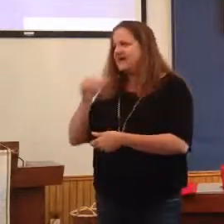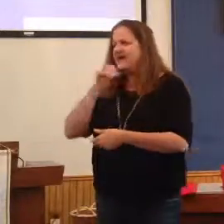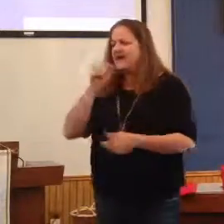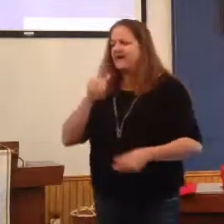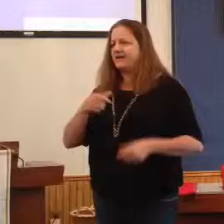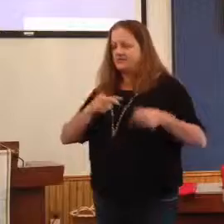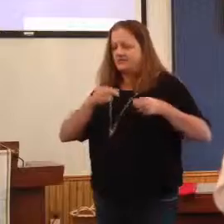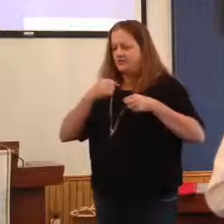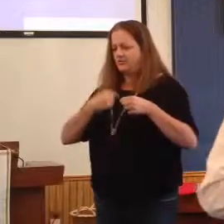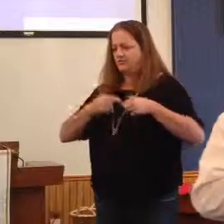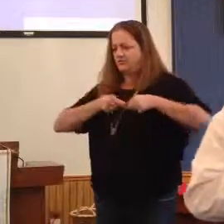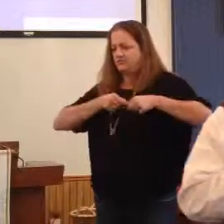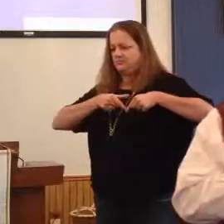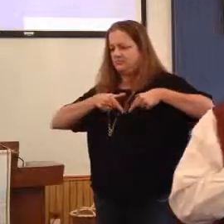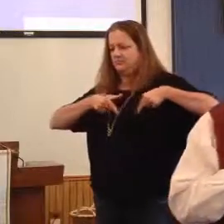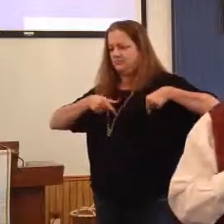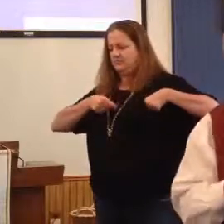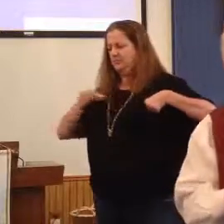tag.